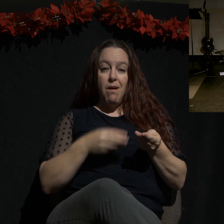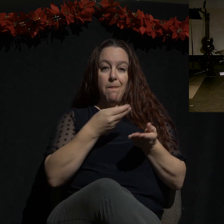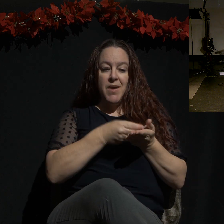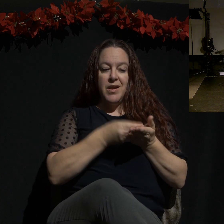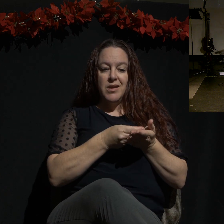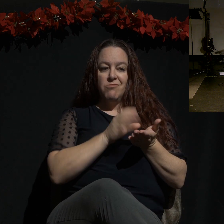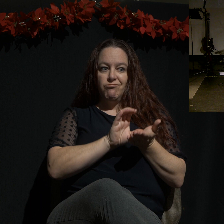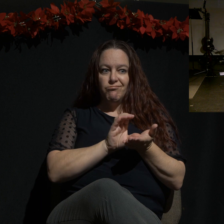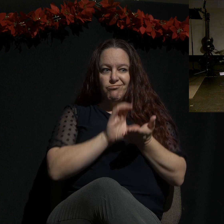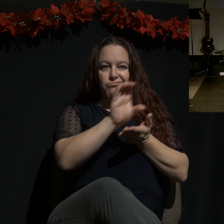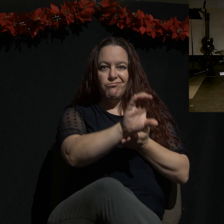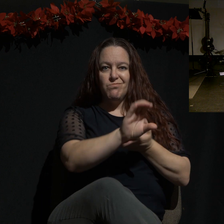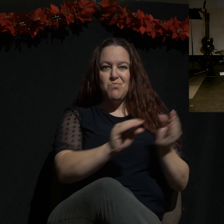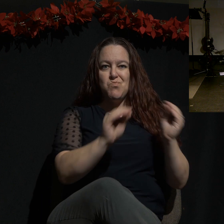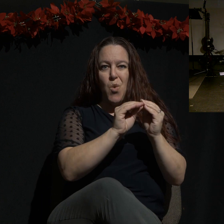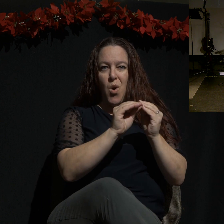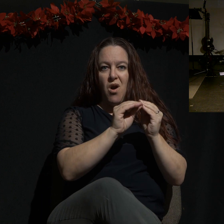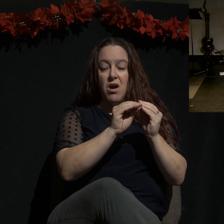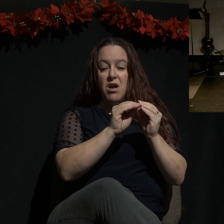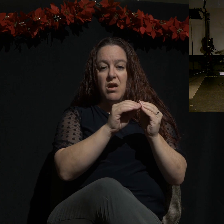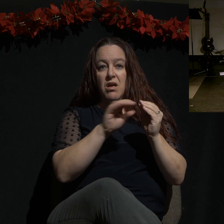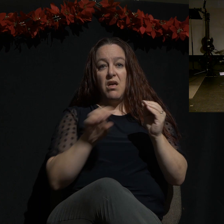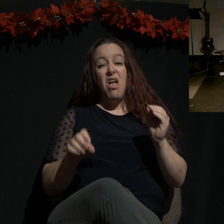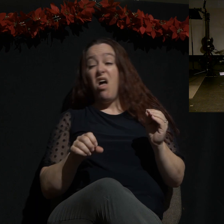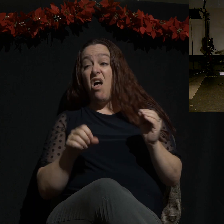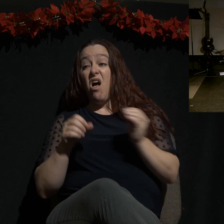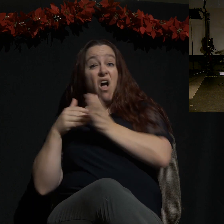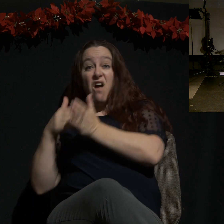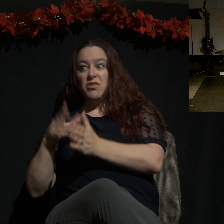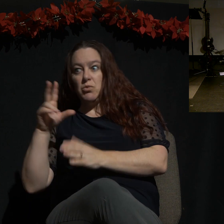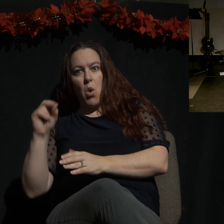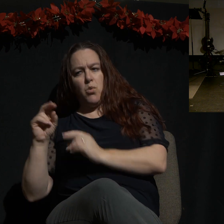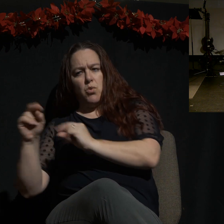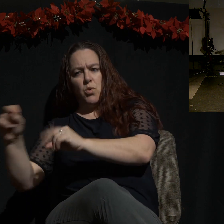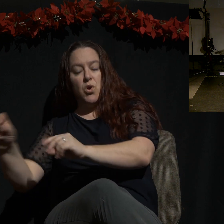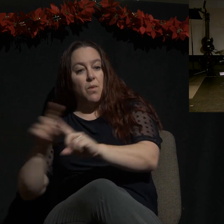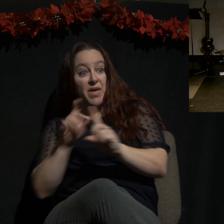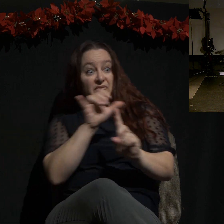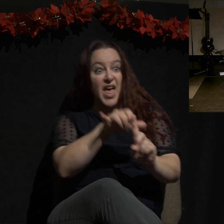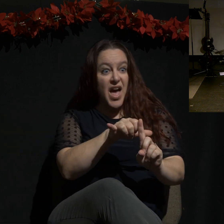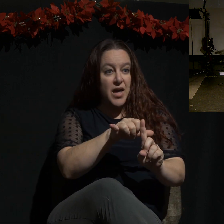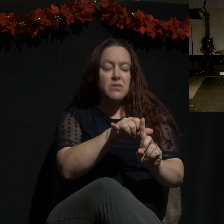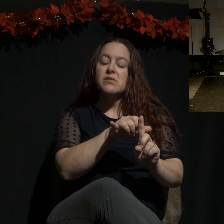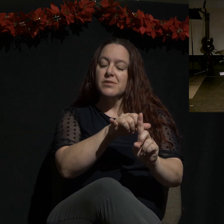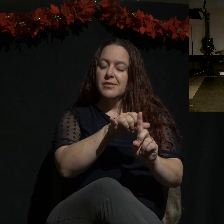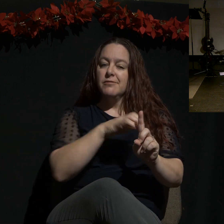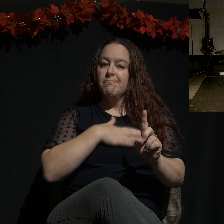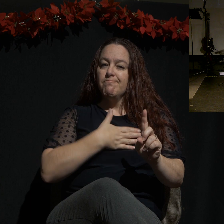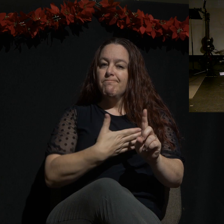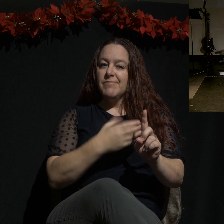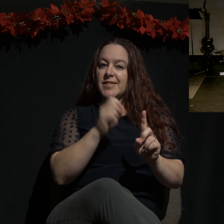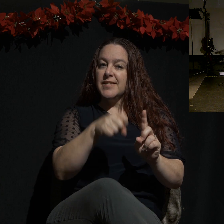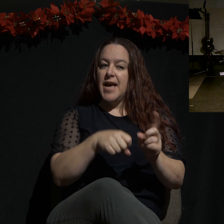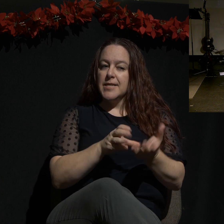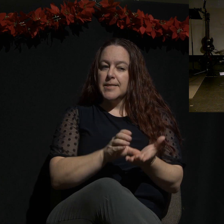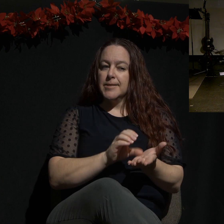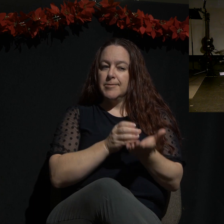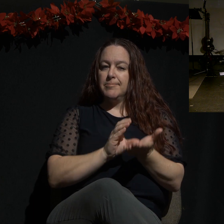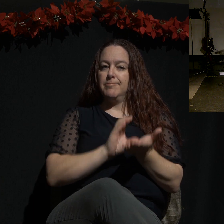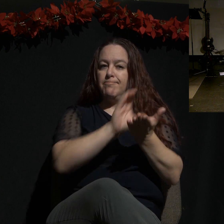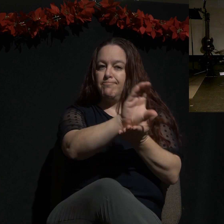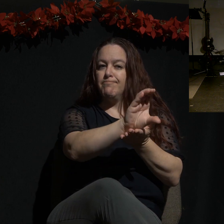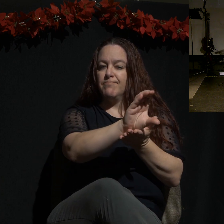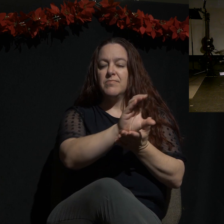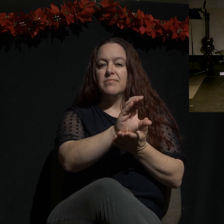on something that you wouldn't otherwise do? So if you were to think about that, what causes me to